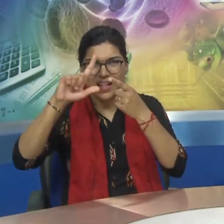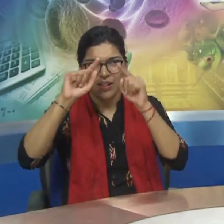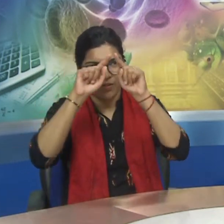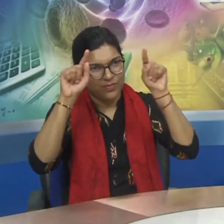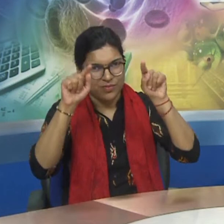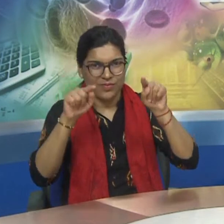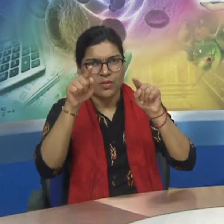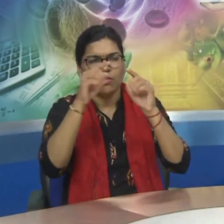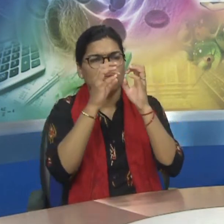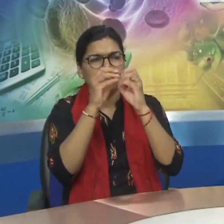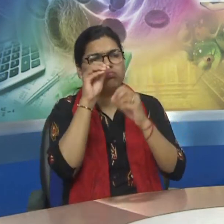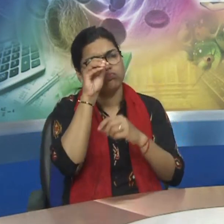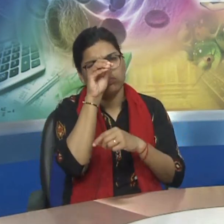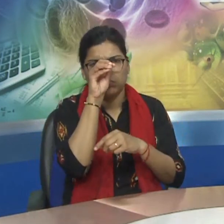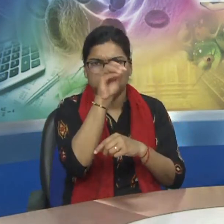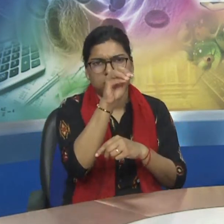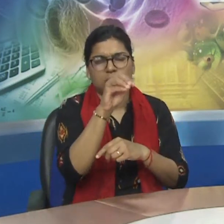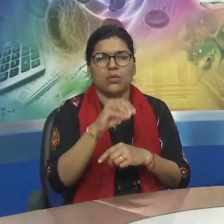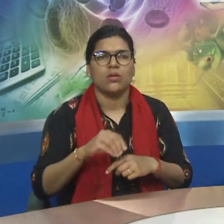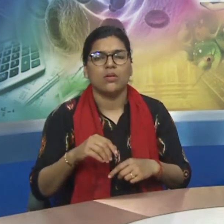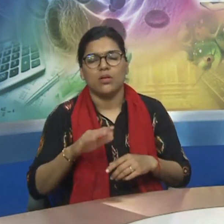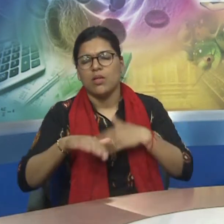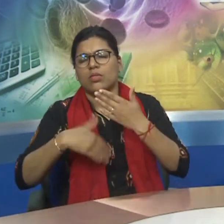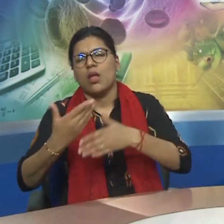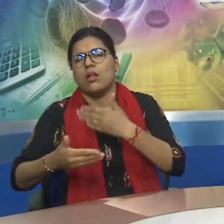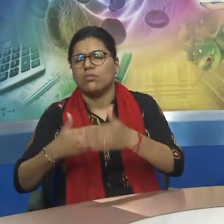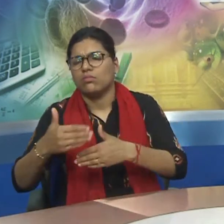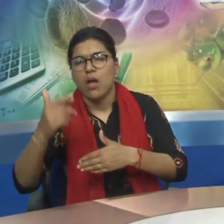so that you can understand how do we edit our text.